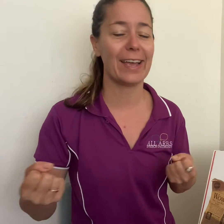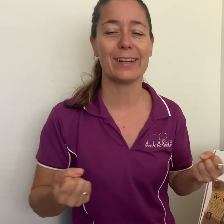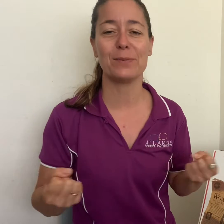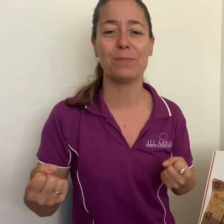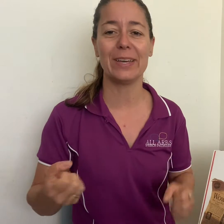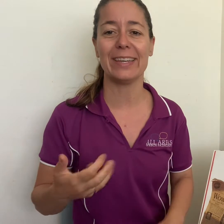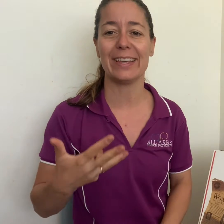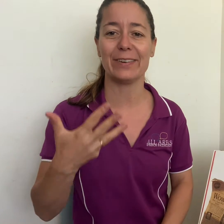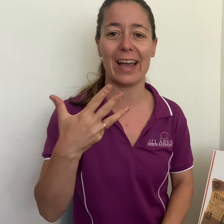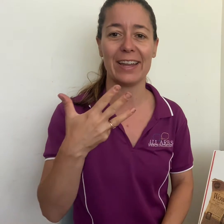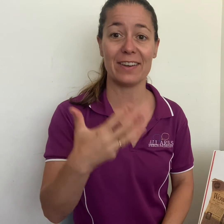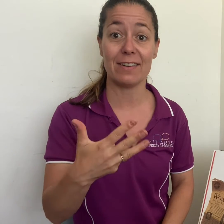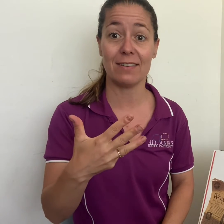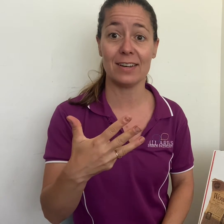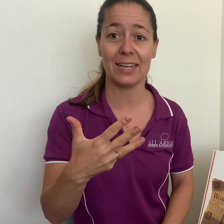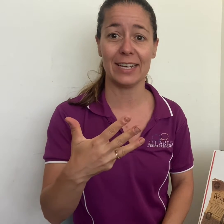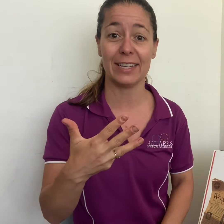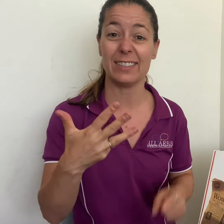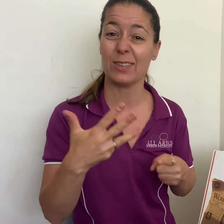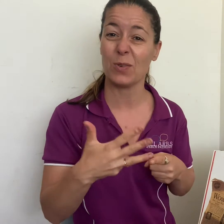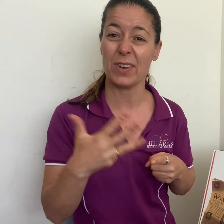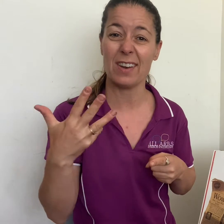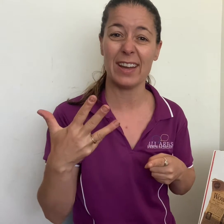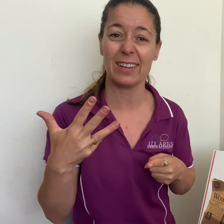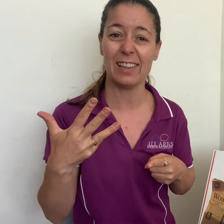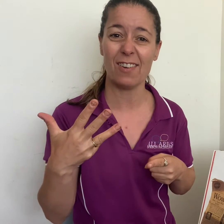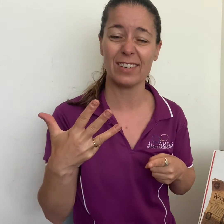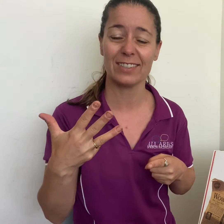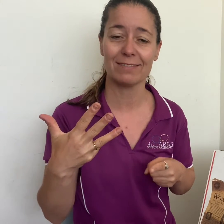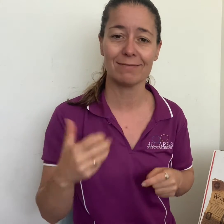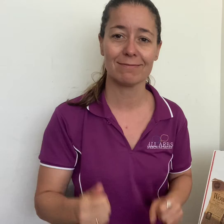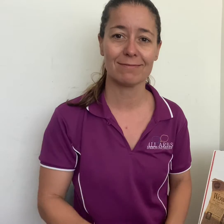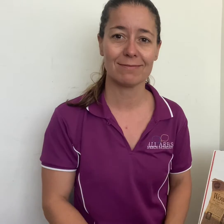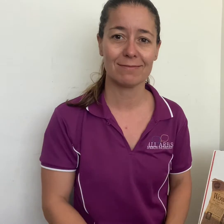I'll be there at 9 o'clock.